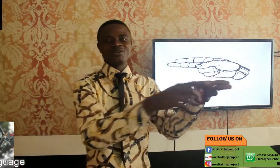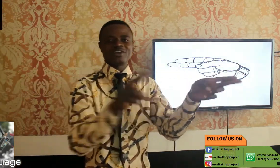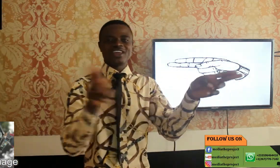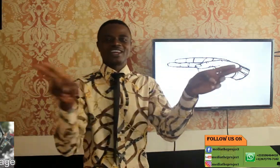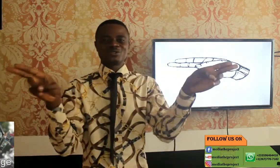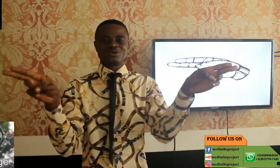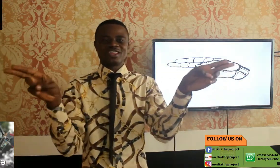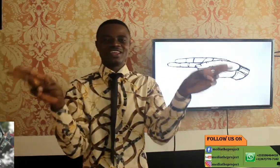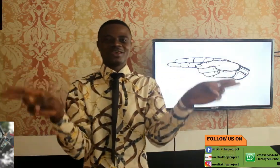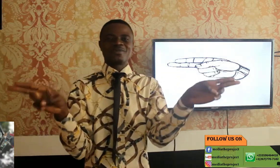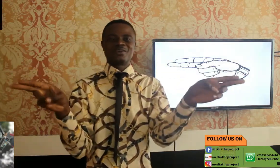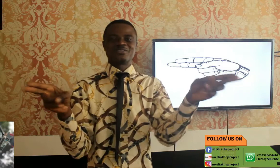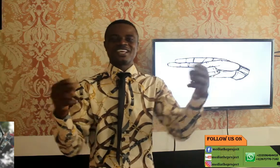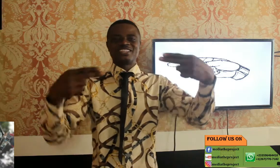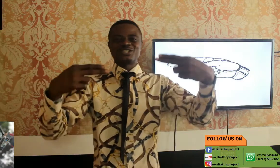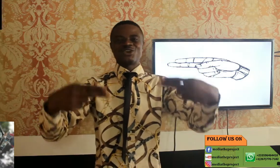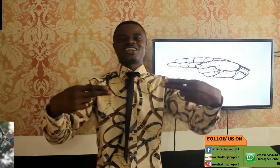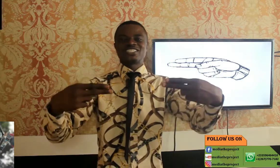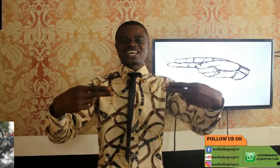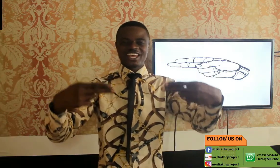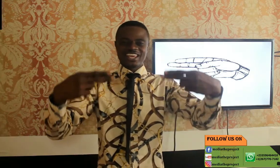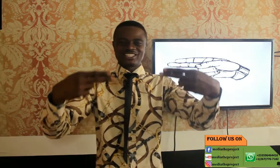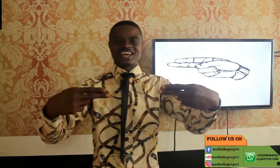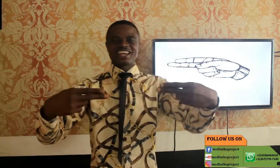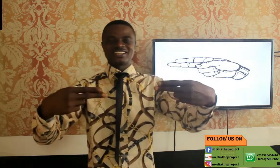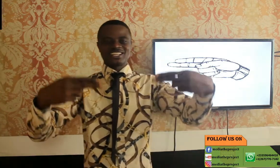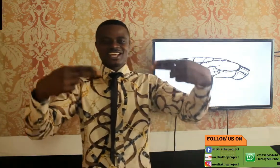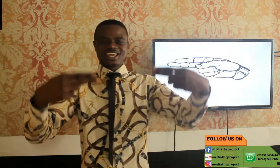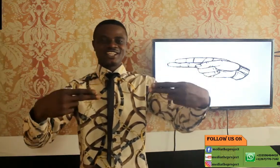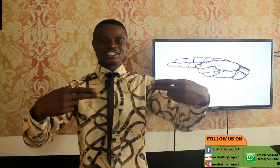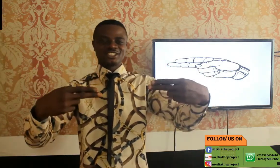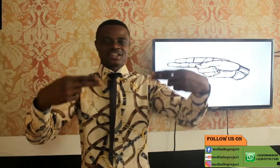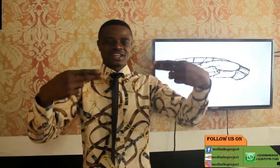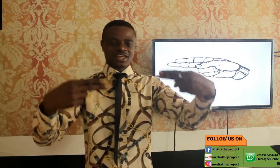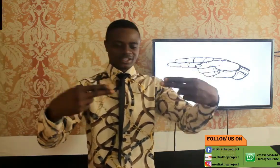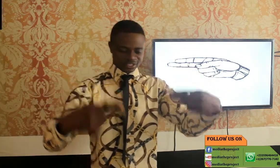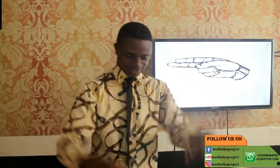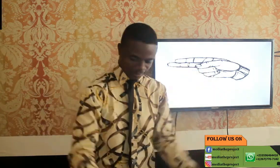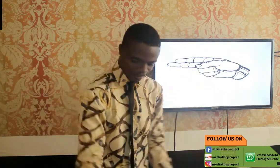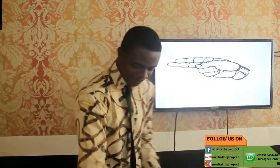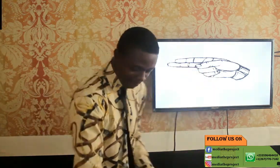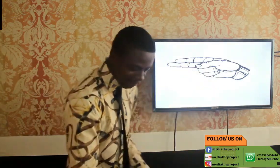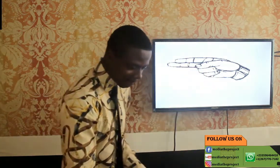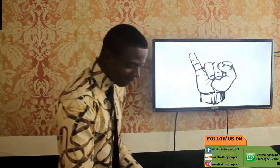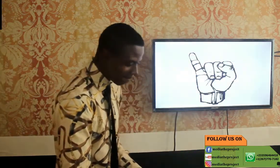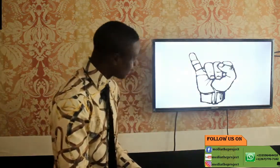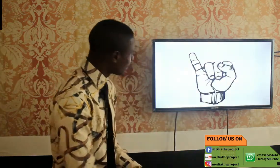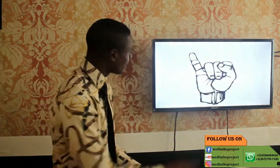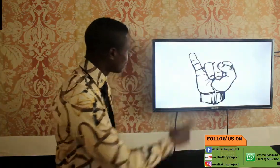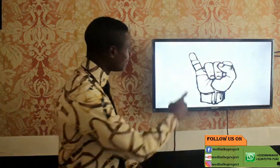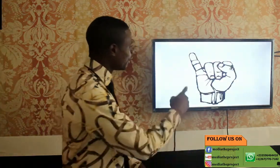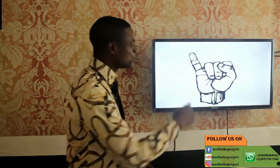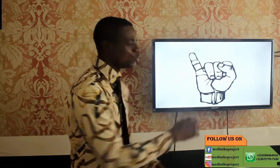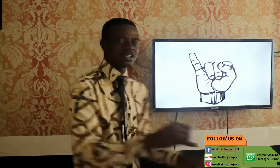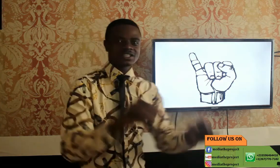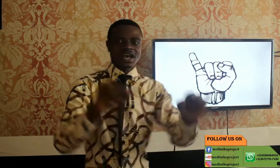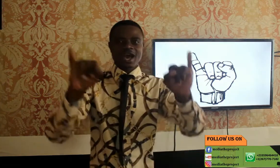middle finger this way. It becomes H, or you can sign H like this. H. H. The next one is